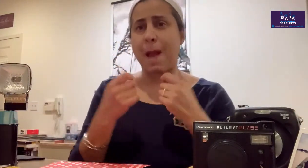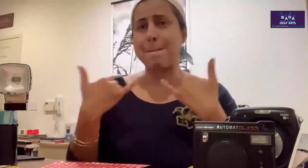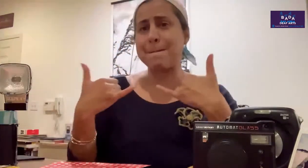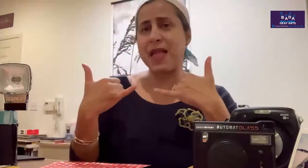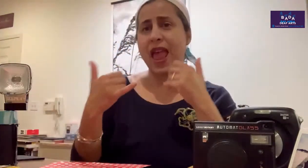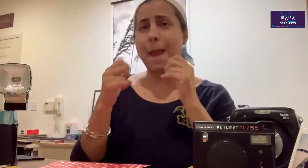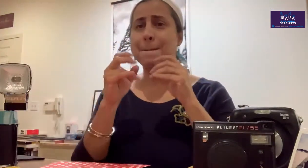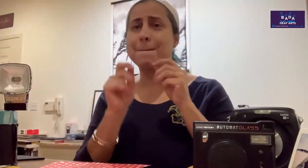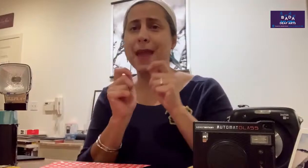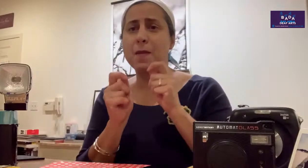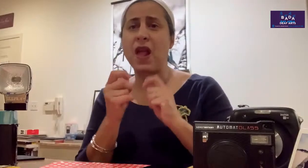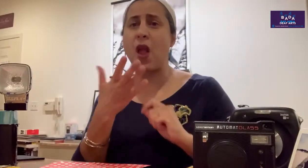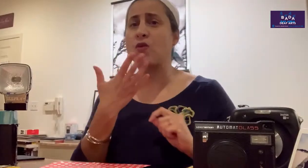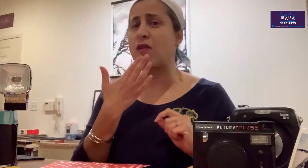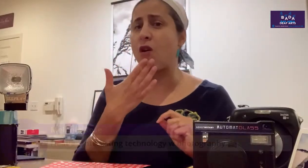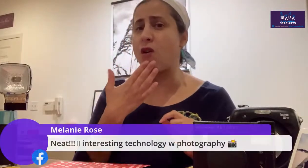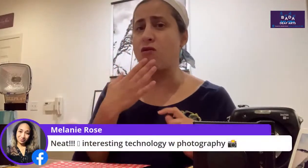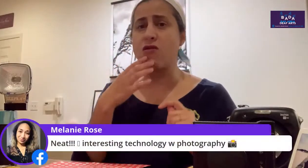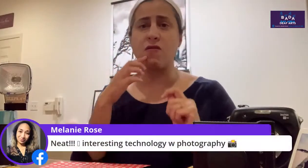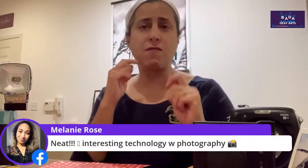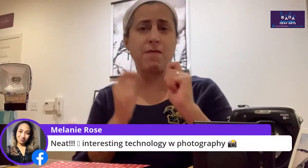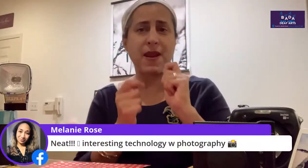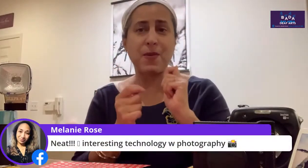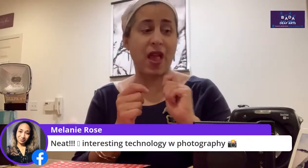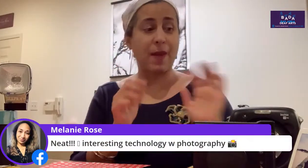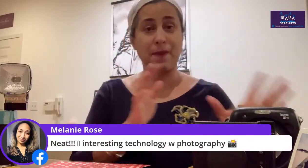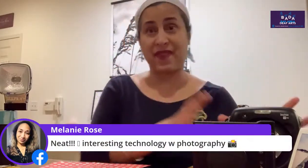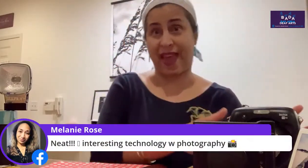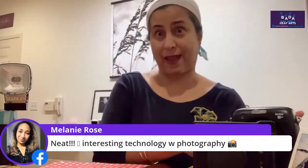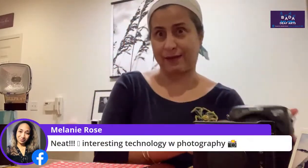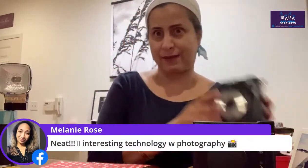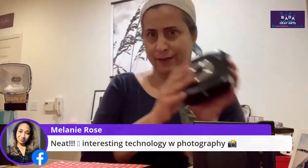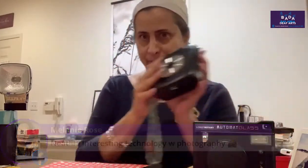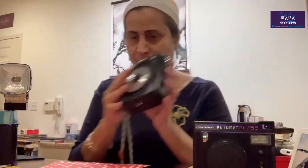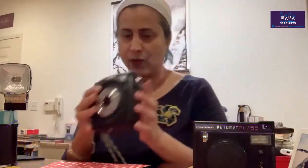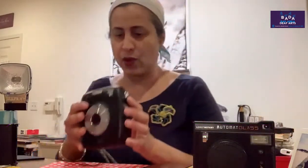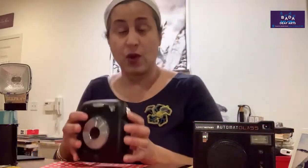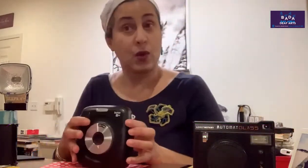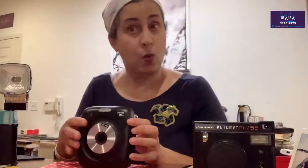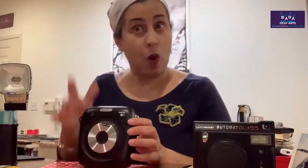Artists who enjoy playing with those manual controls, the light, the exposure.